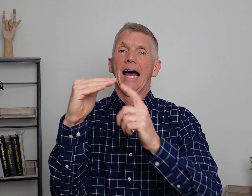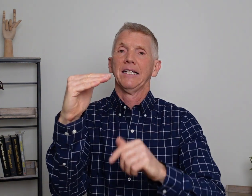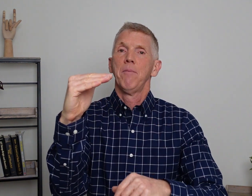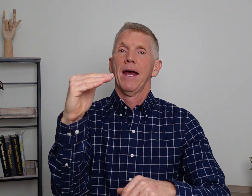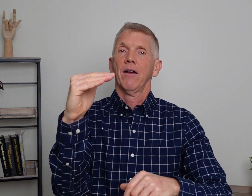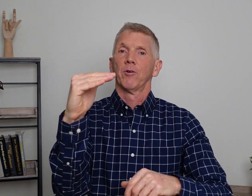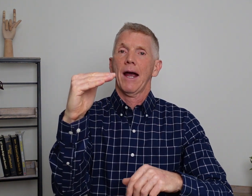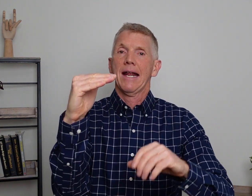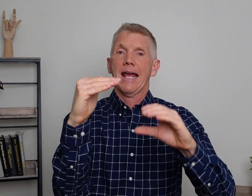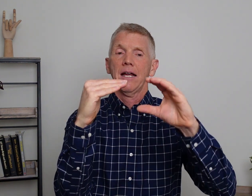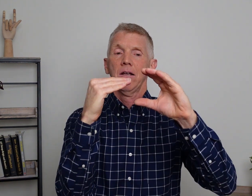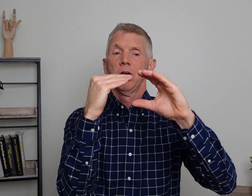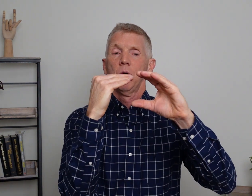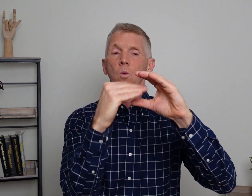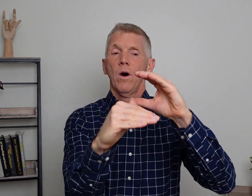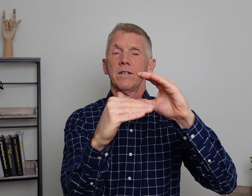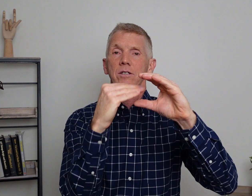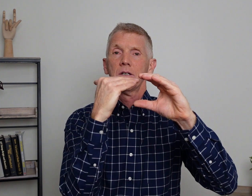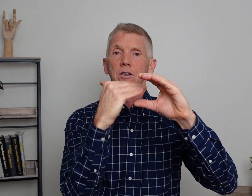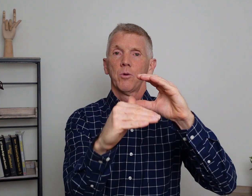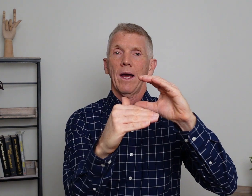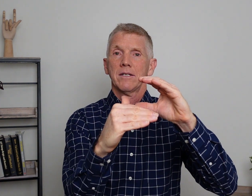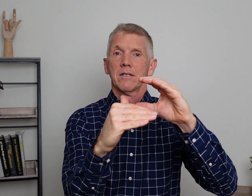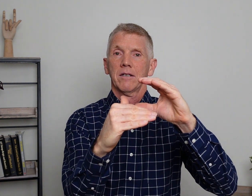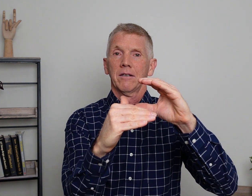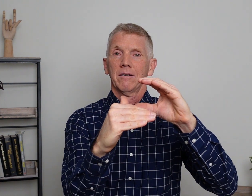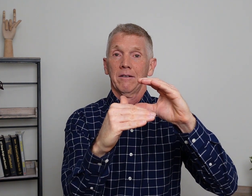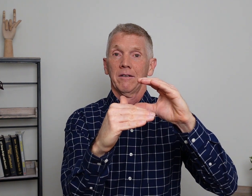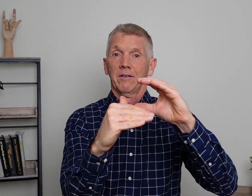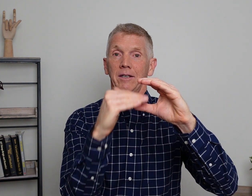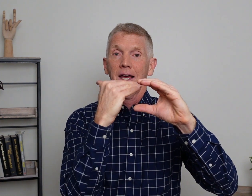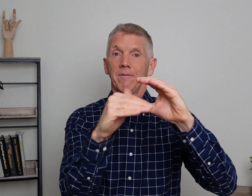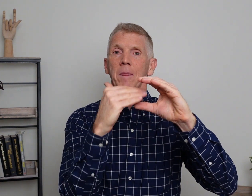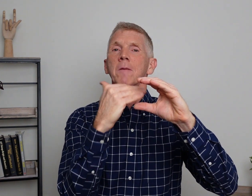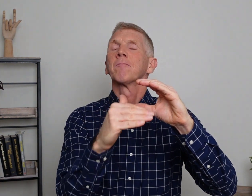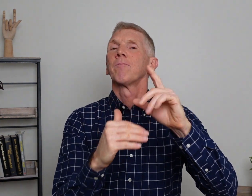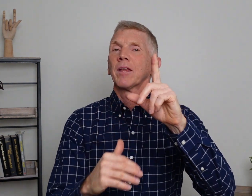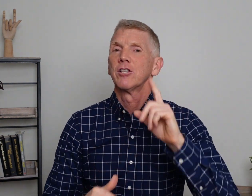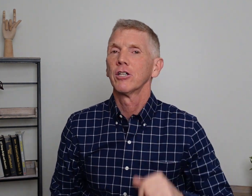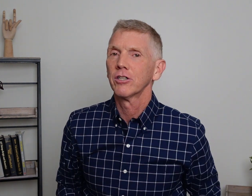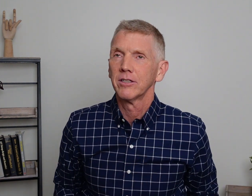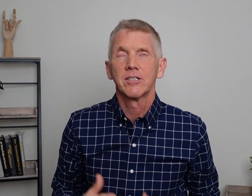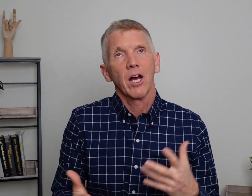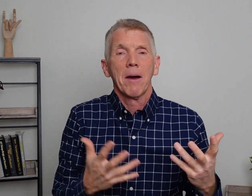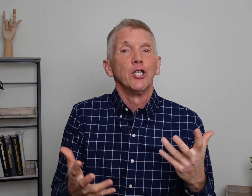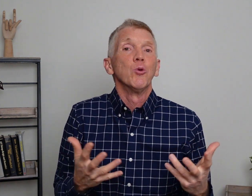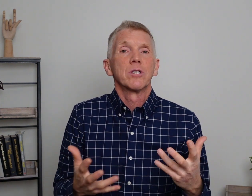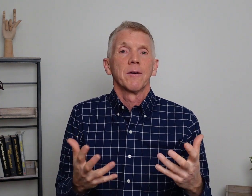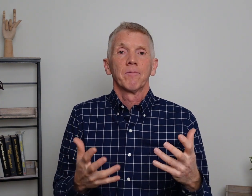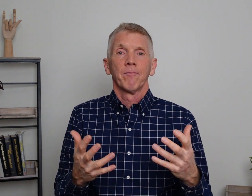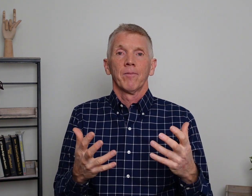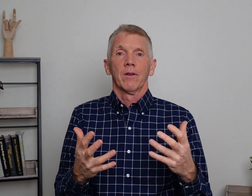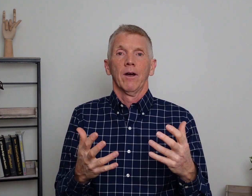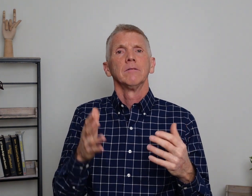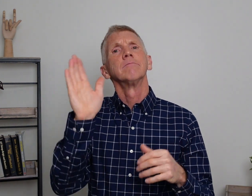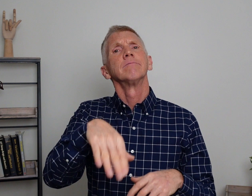slightly bent on the right hand, once, twice. Okay? Let's talk about use, right?